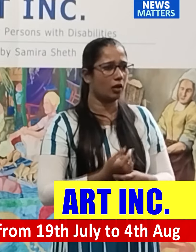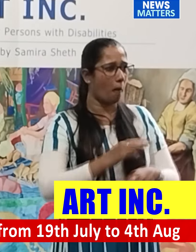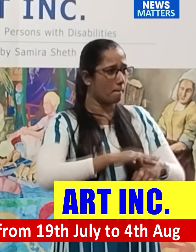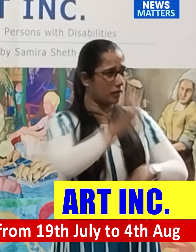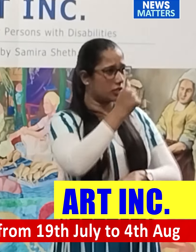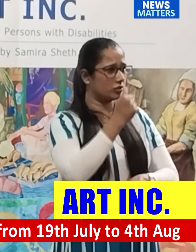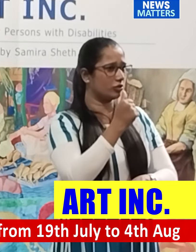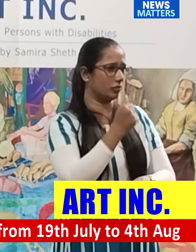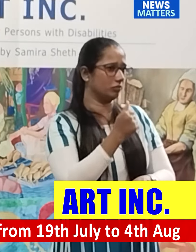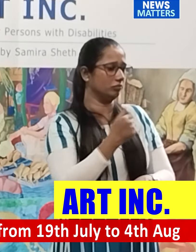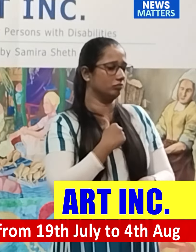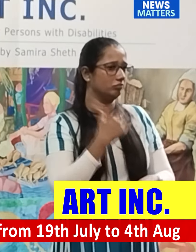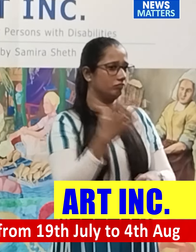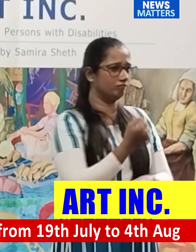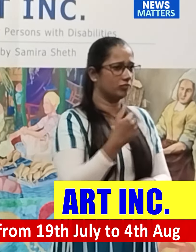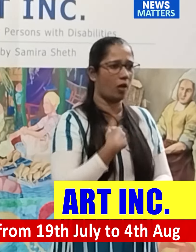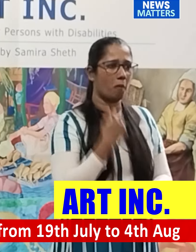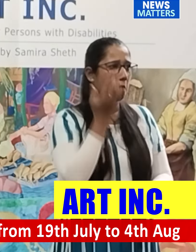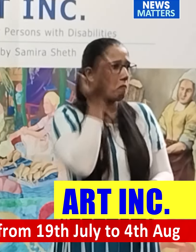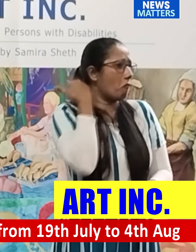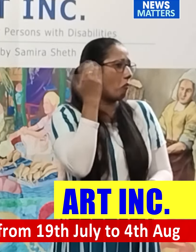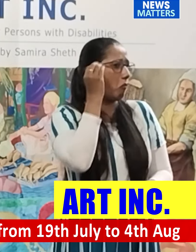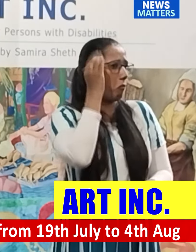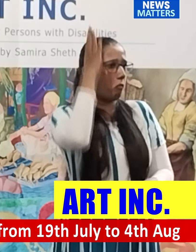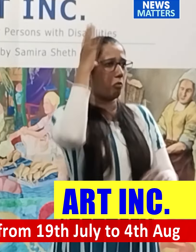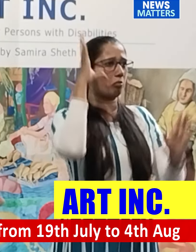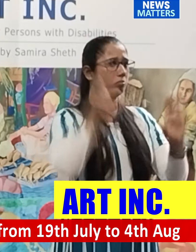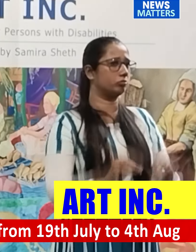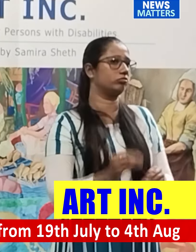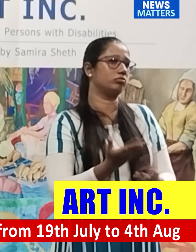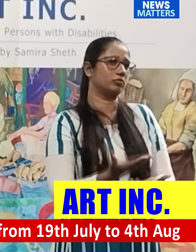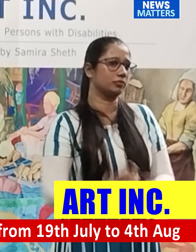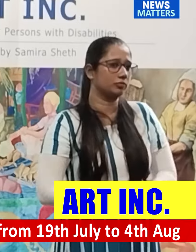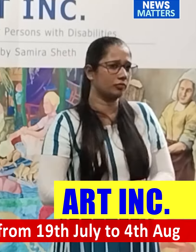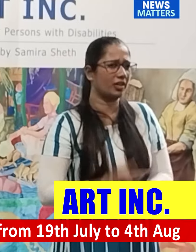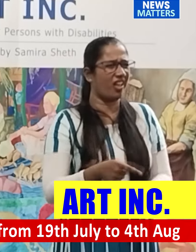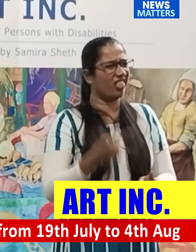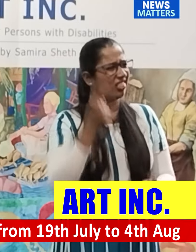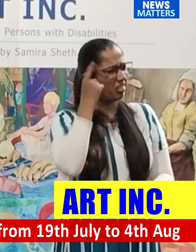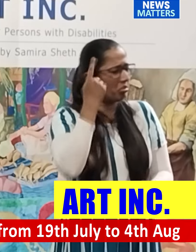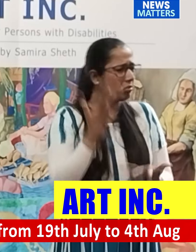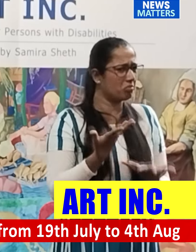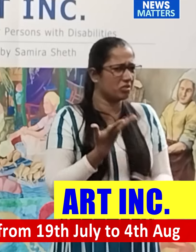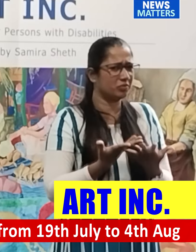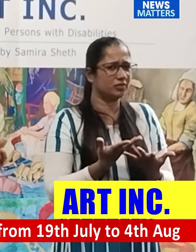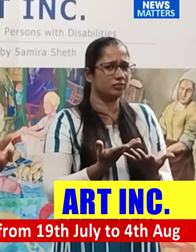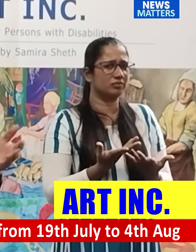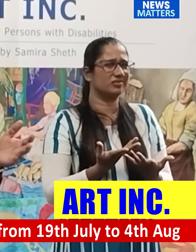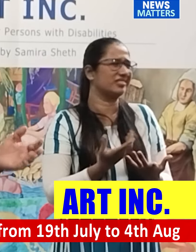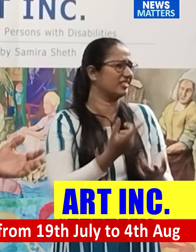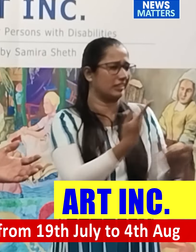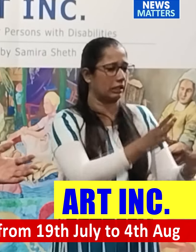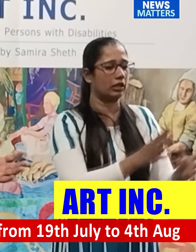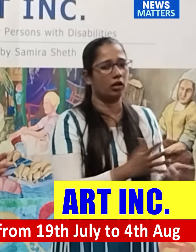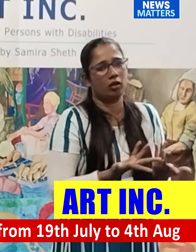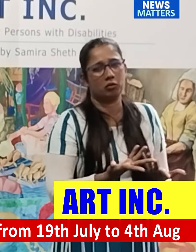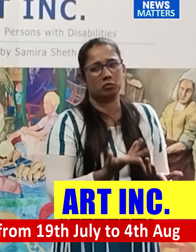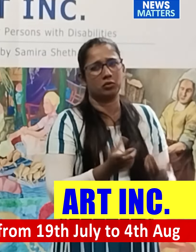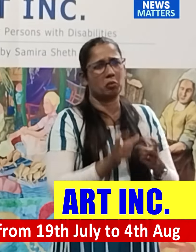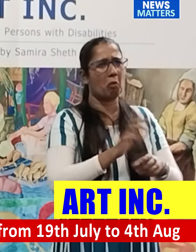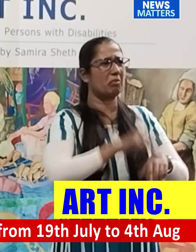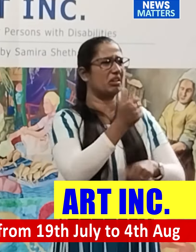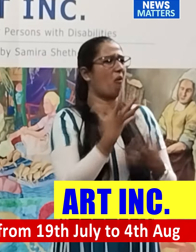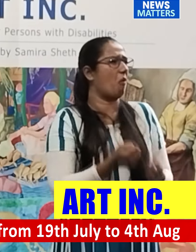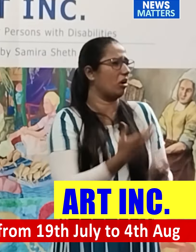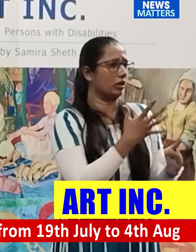ministry, I was not aware. I thought that this is something very, you know, unwanted thing to any of the